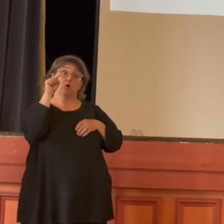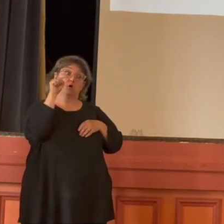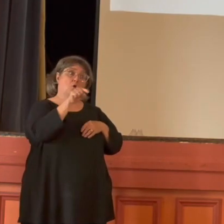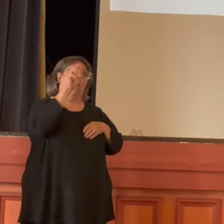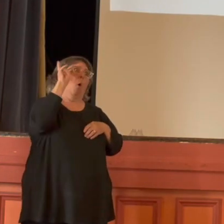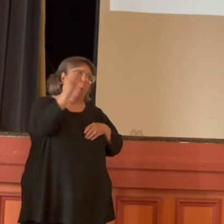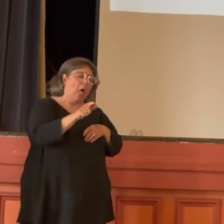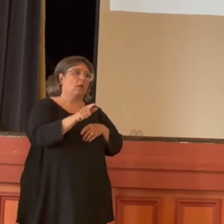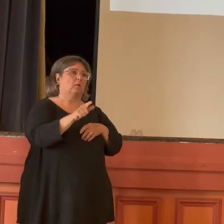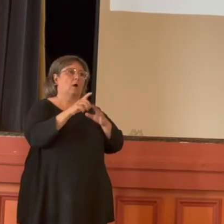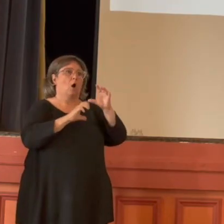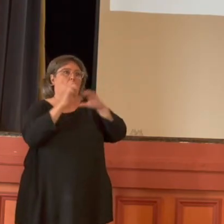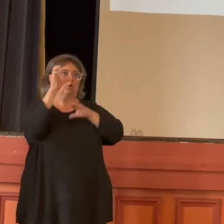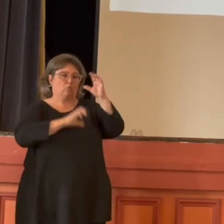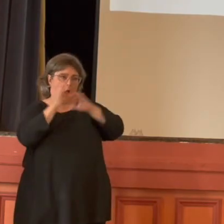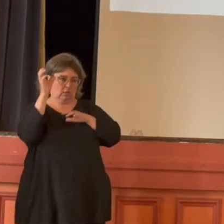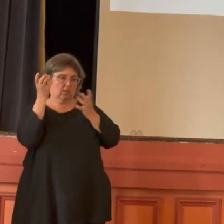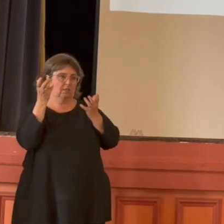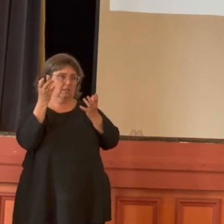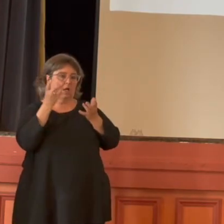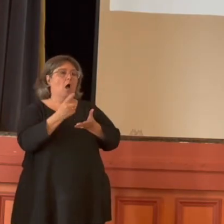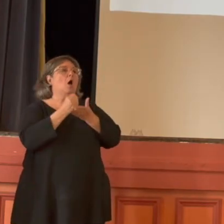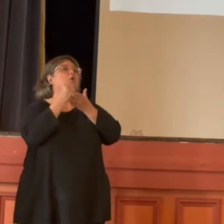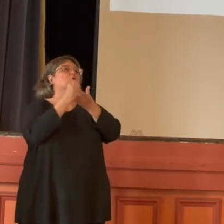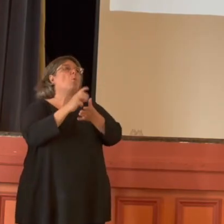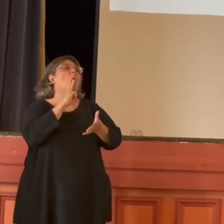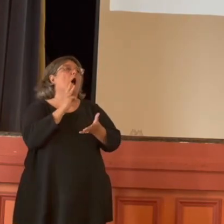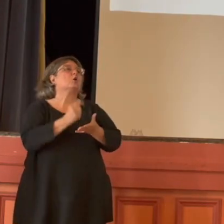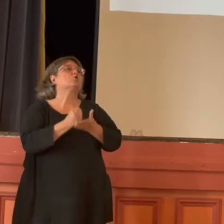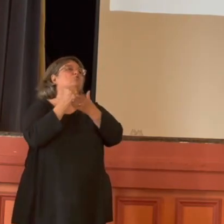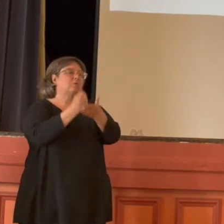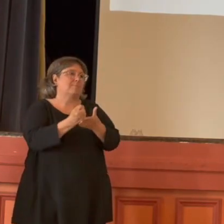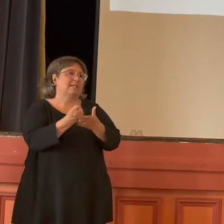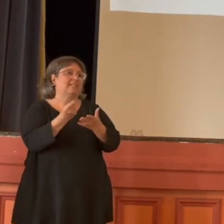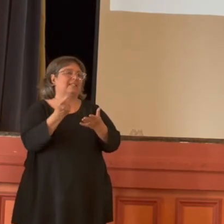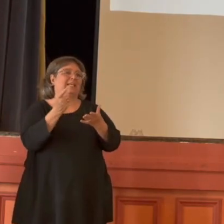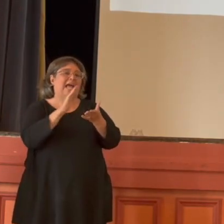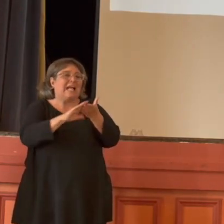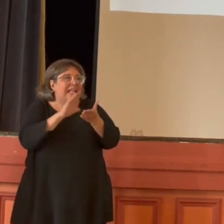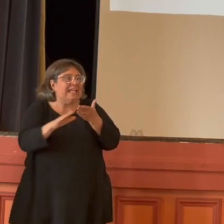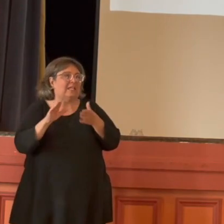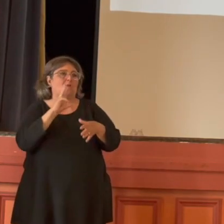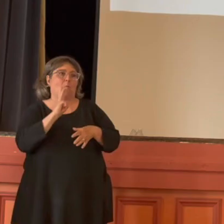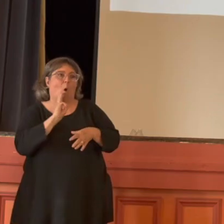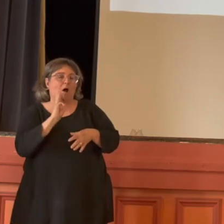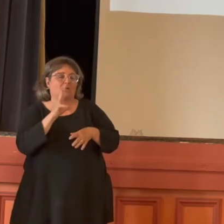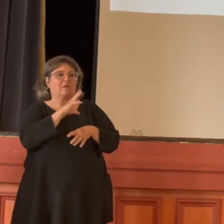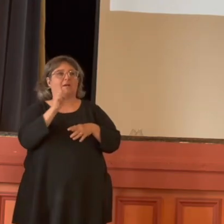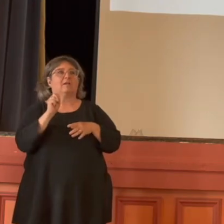you will construct a treatment facility to treat sewage